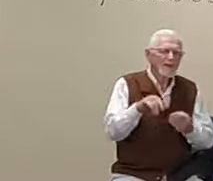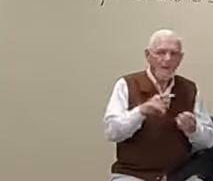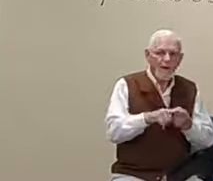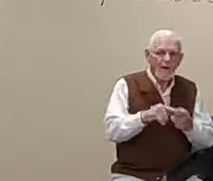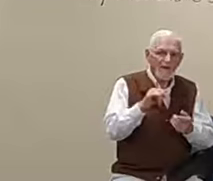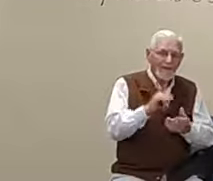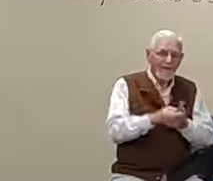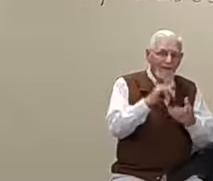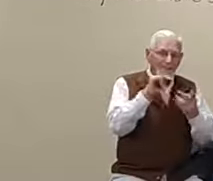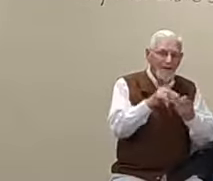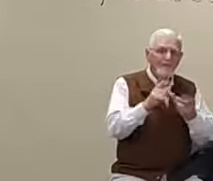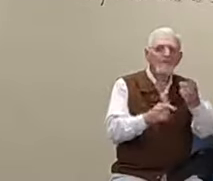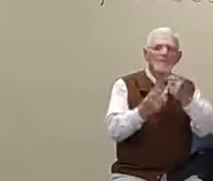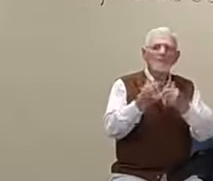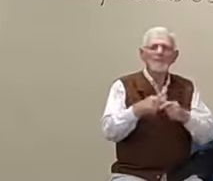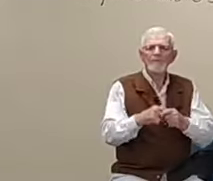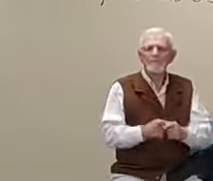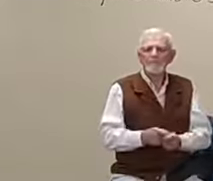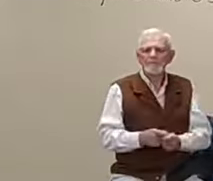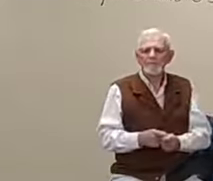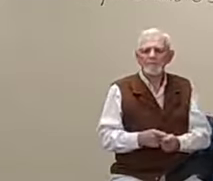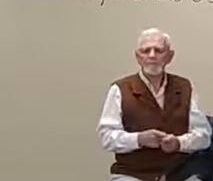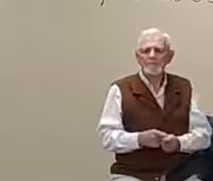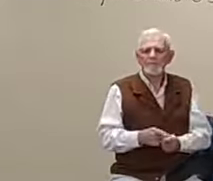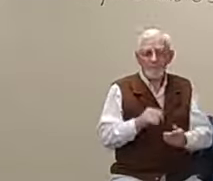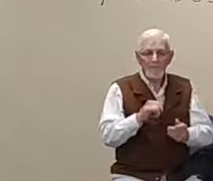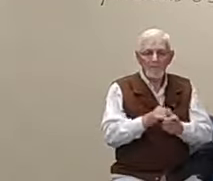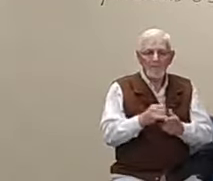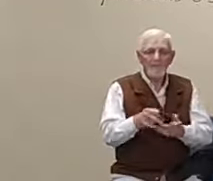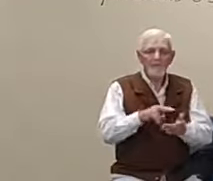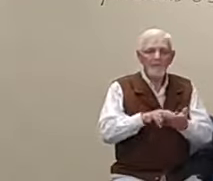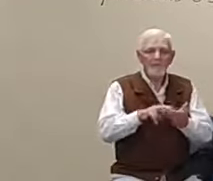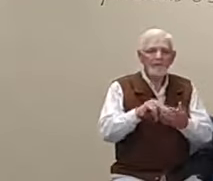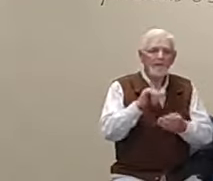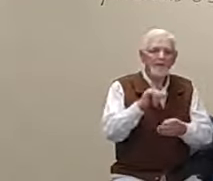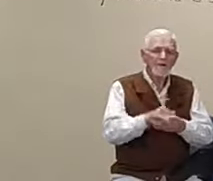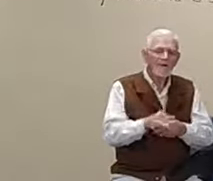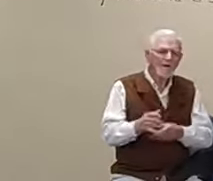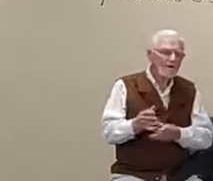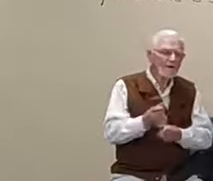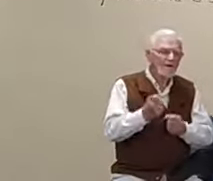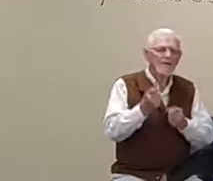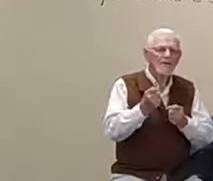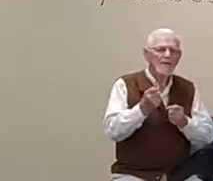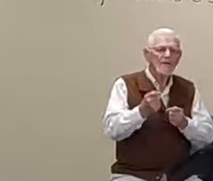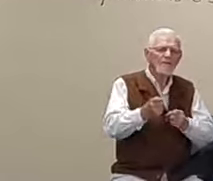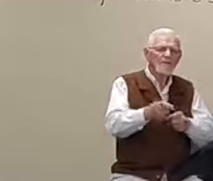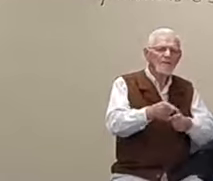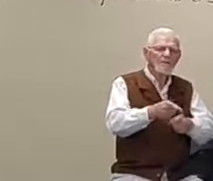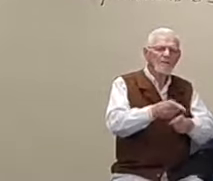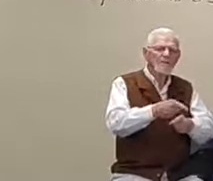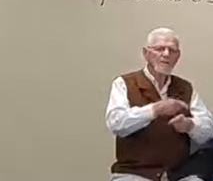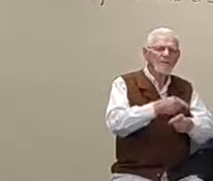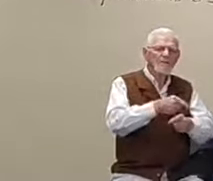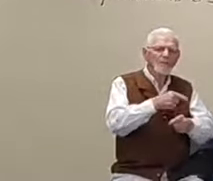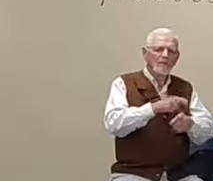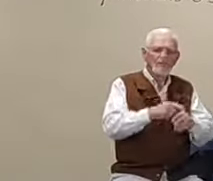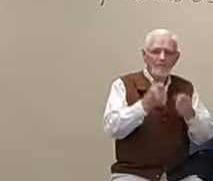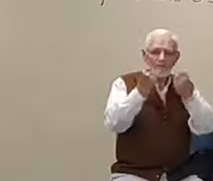is perfect is come. Now that was the verse that just took forever to really try to